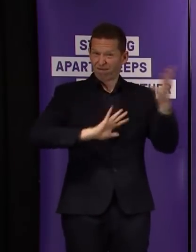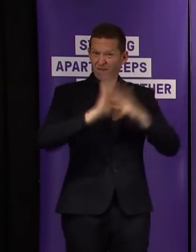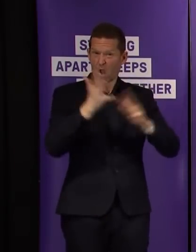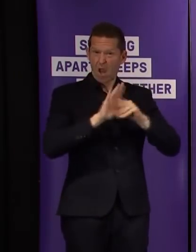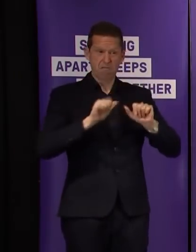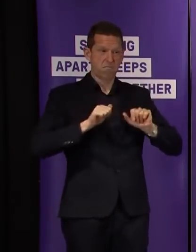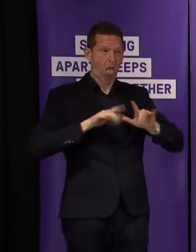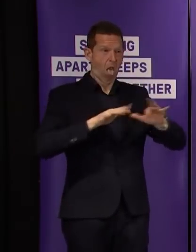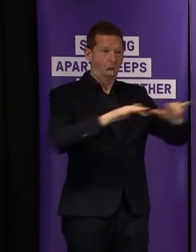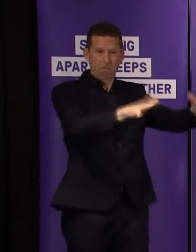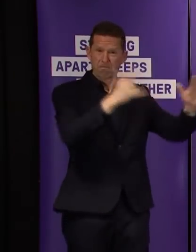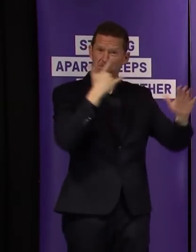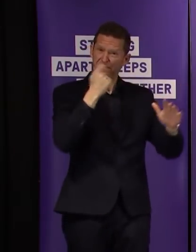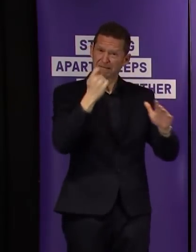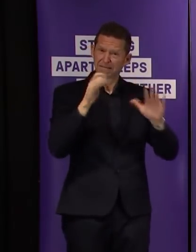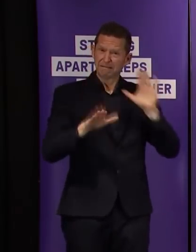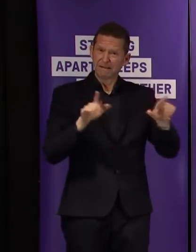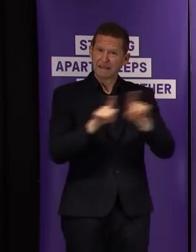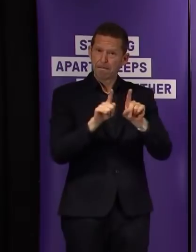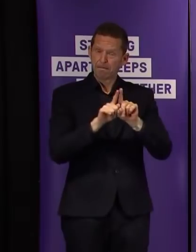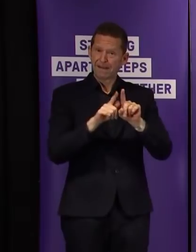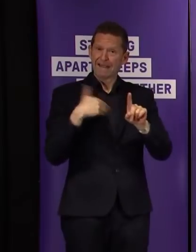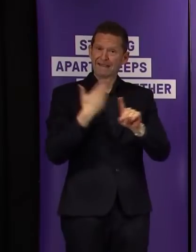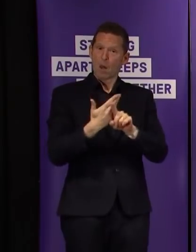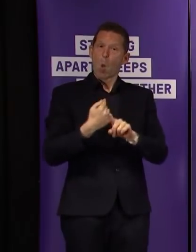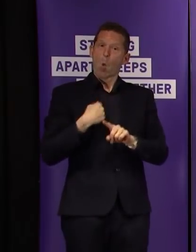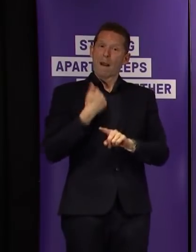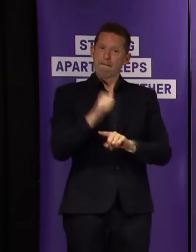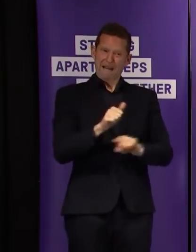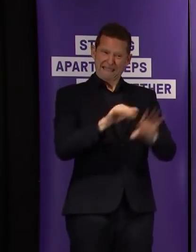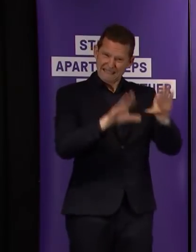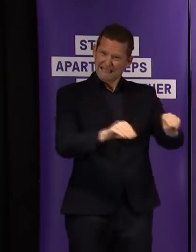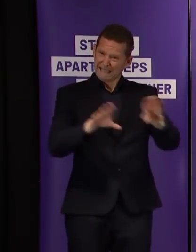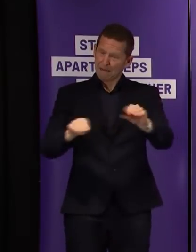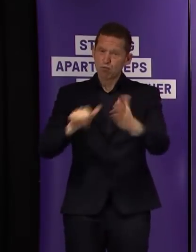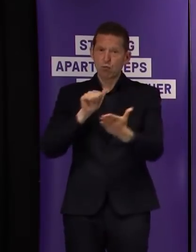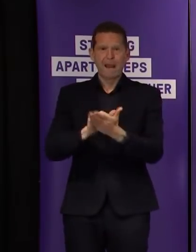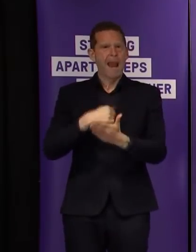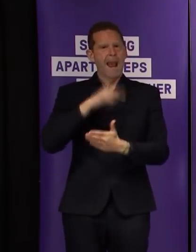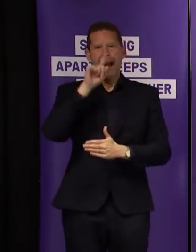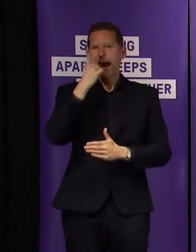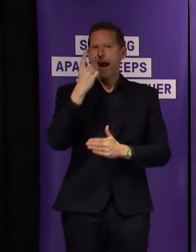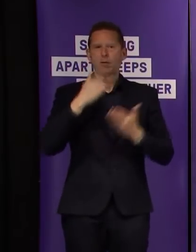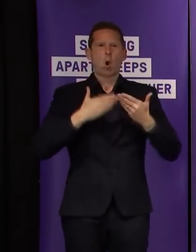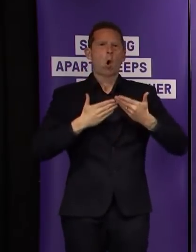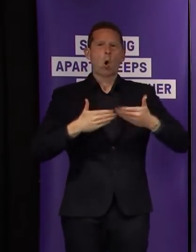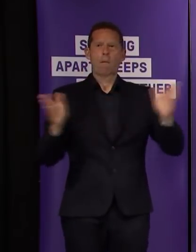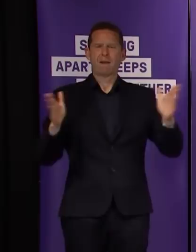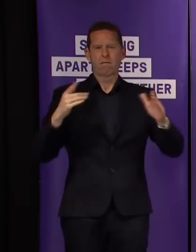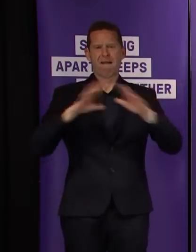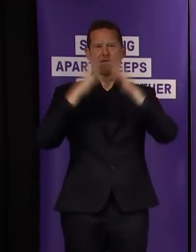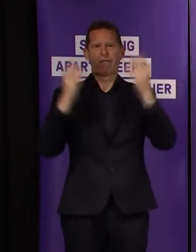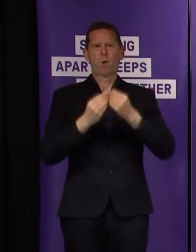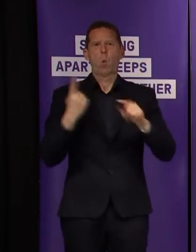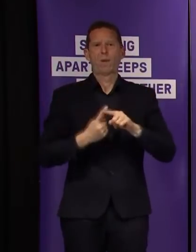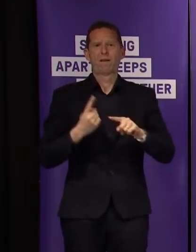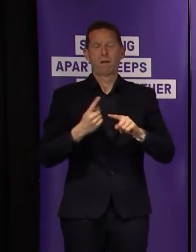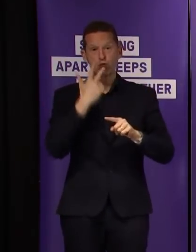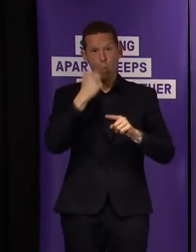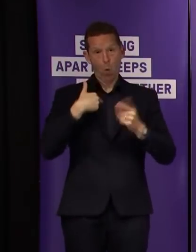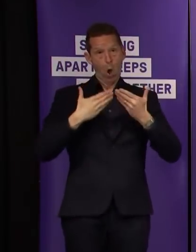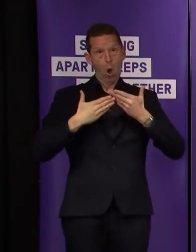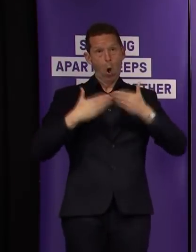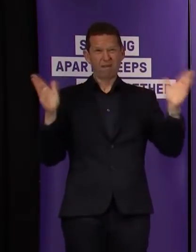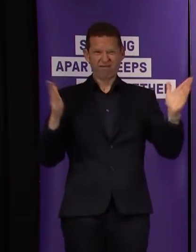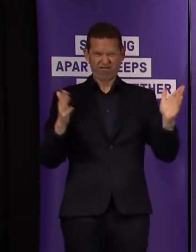until we put this out, until we contain this properly, we cannot open up, because if we did that, we wouldn't be opening